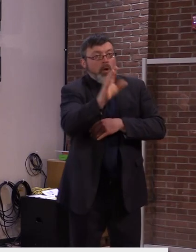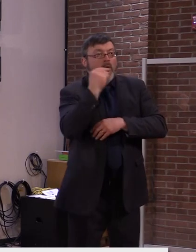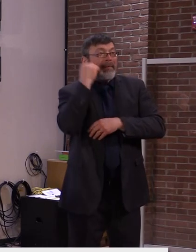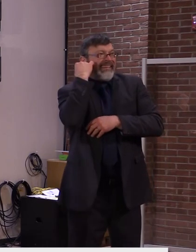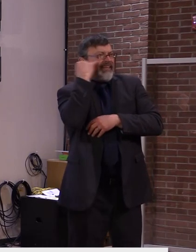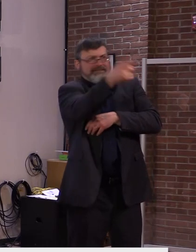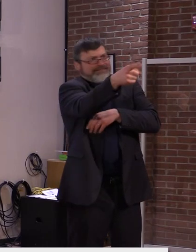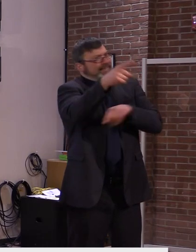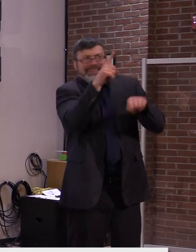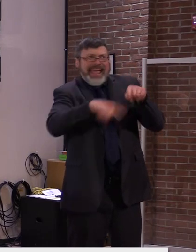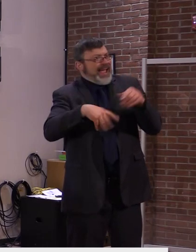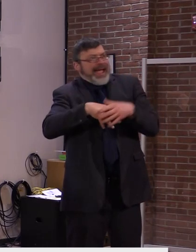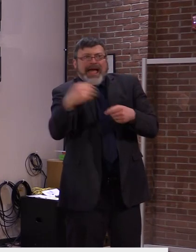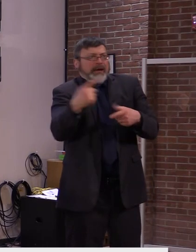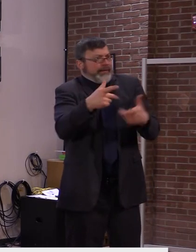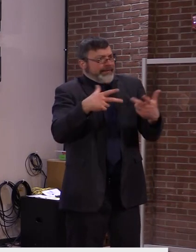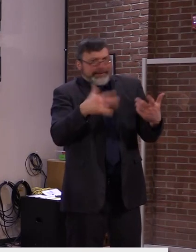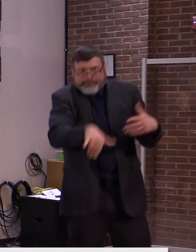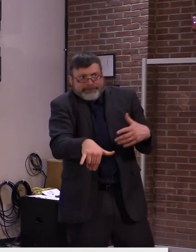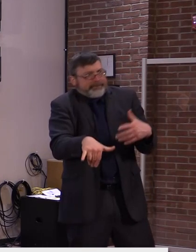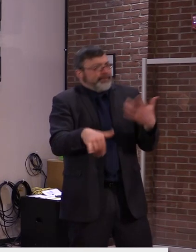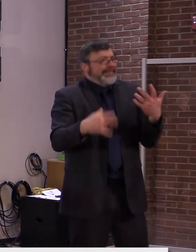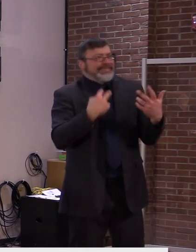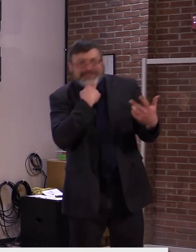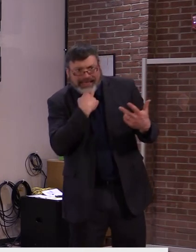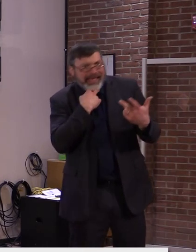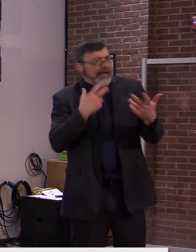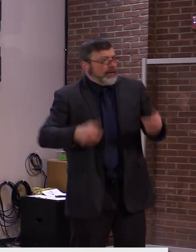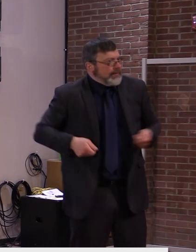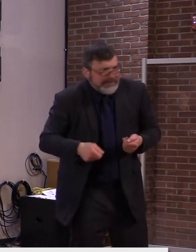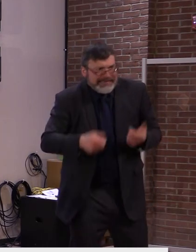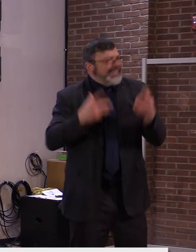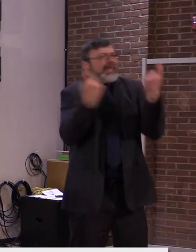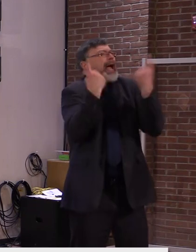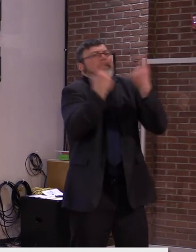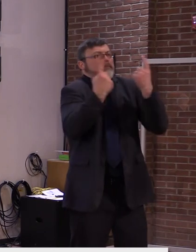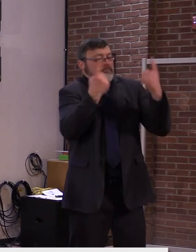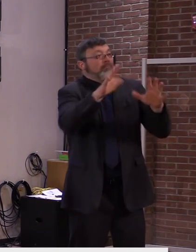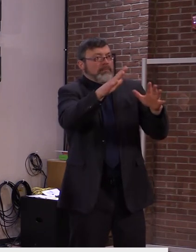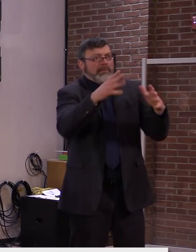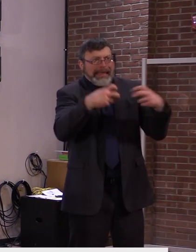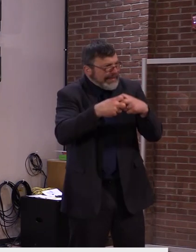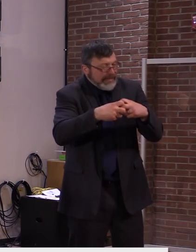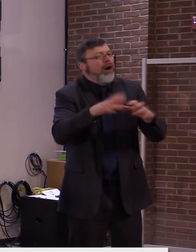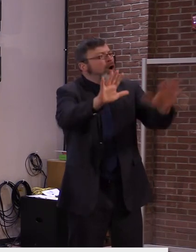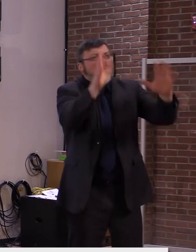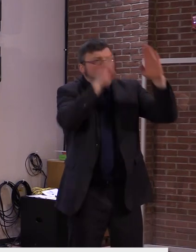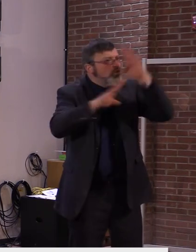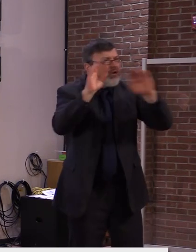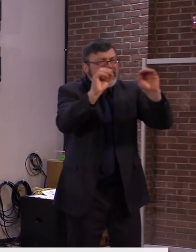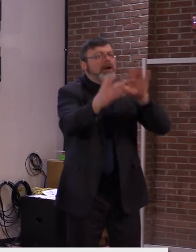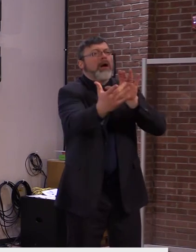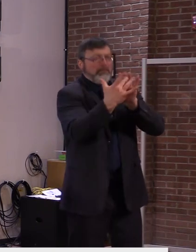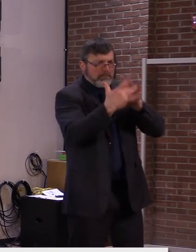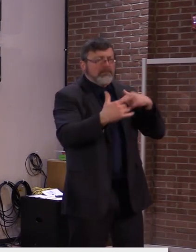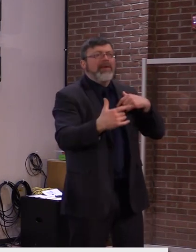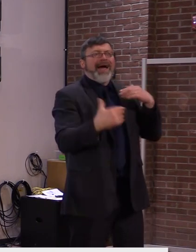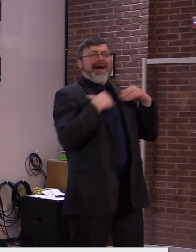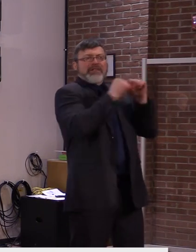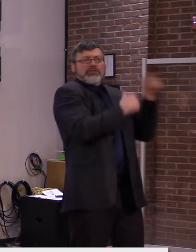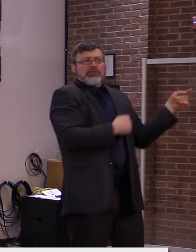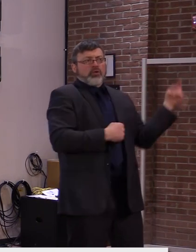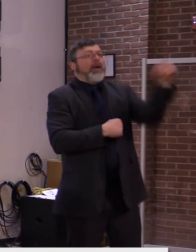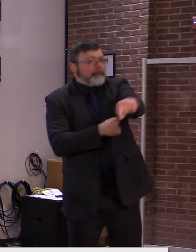be helping in vaccinating in Lamoille County, Garnett EMS, which will be doing Chittenden and Grand